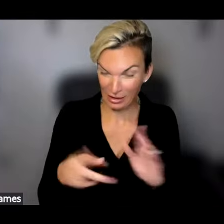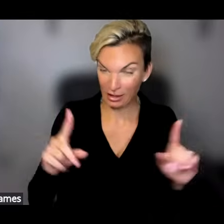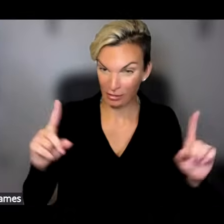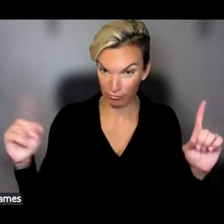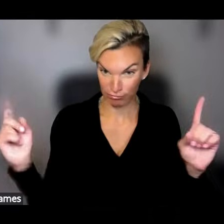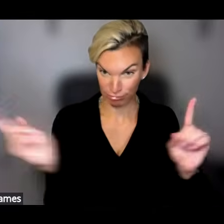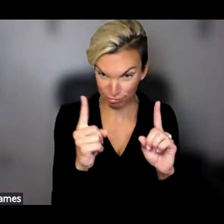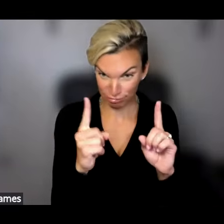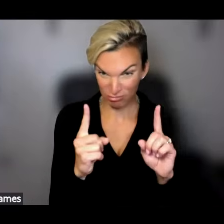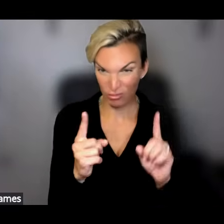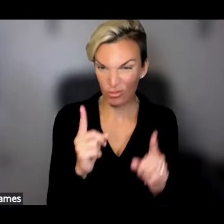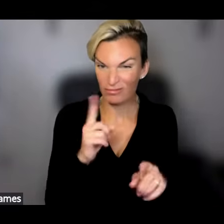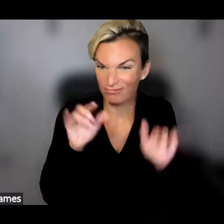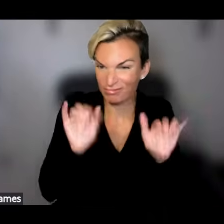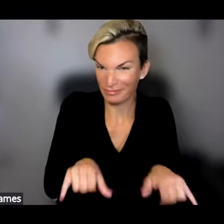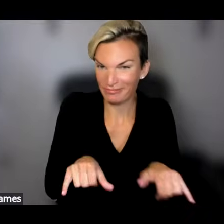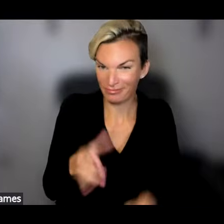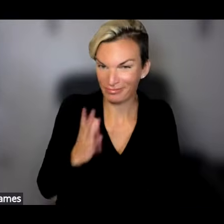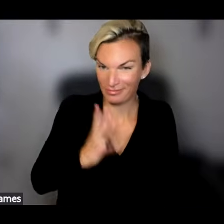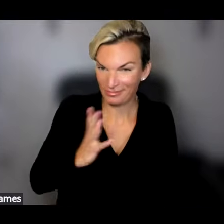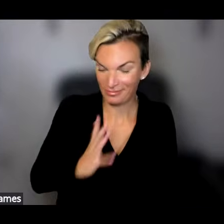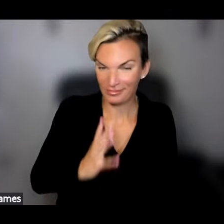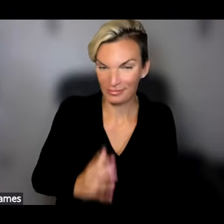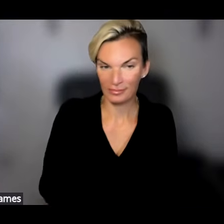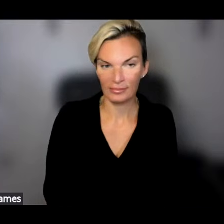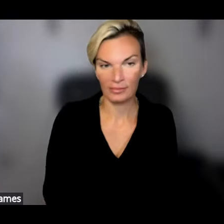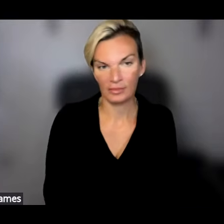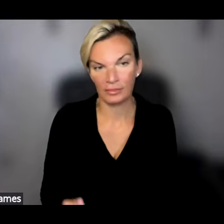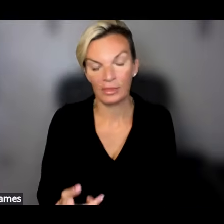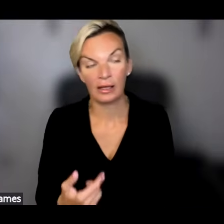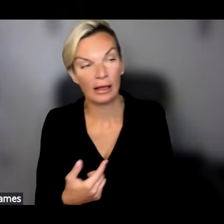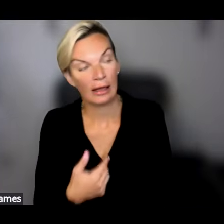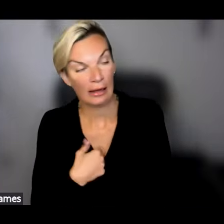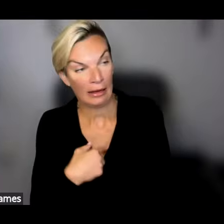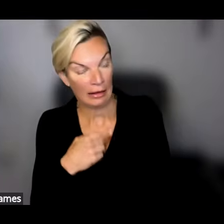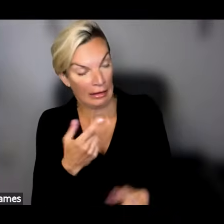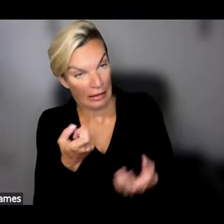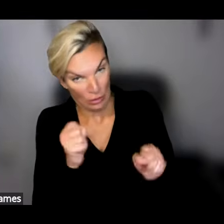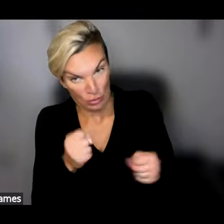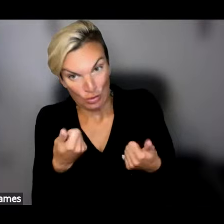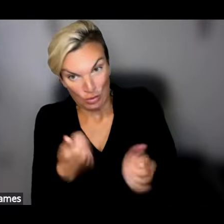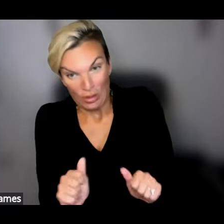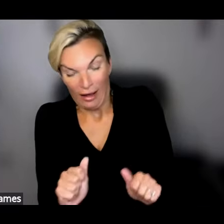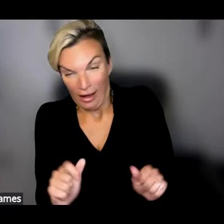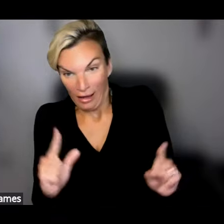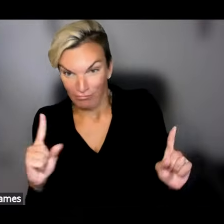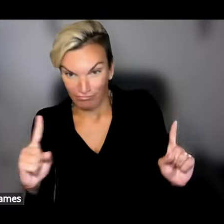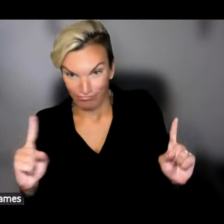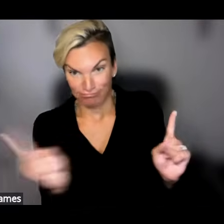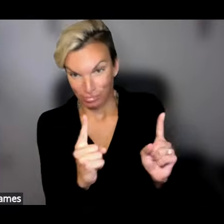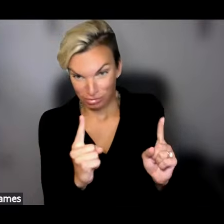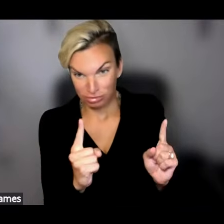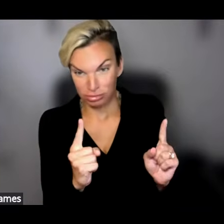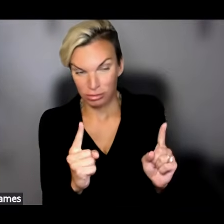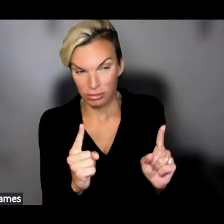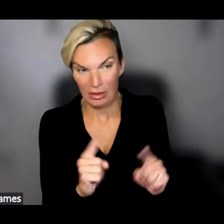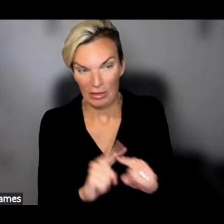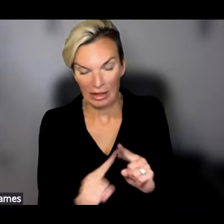Yeah, I mean, we could get it shorter, I'm sure. I think it would be a little bit challenging to,